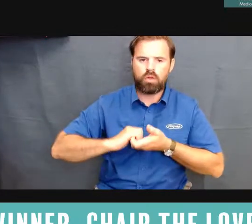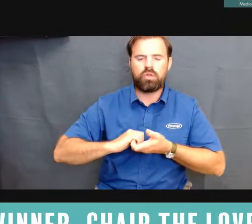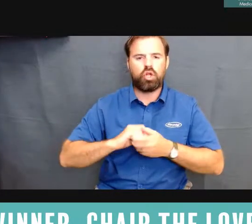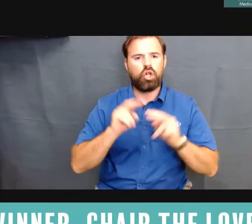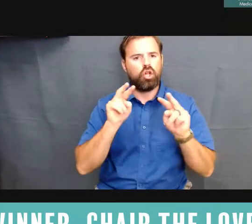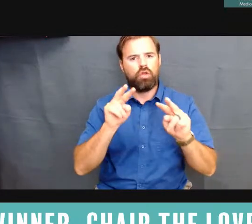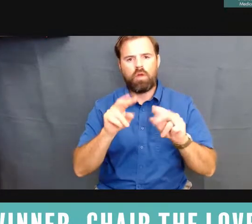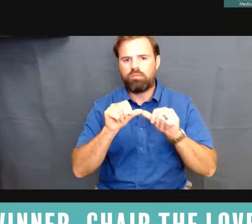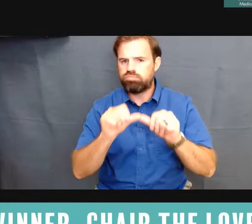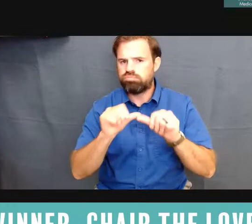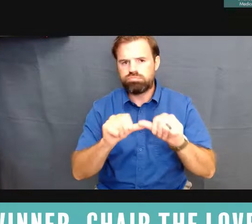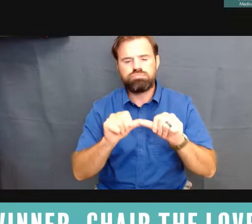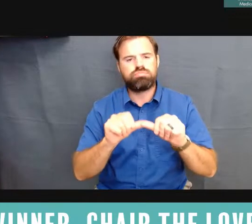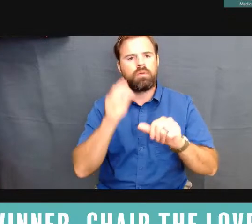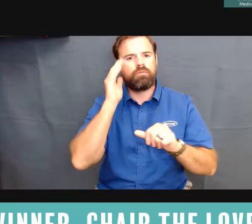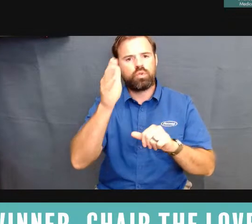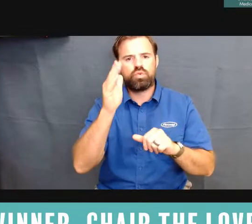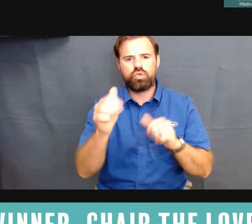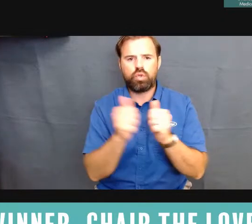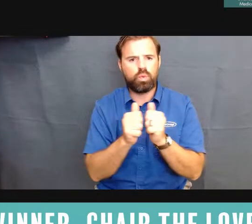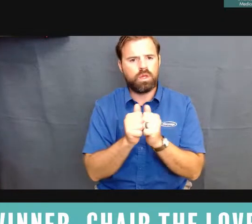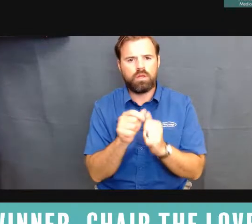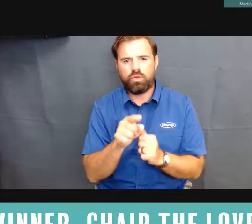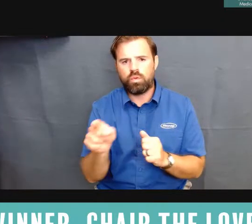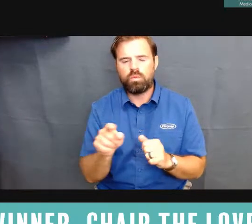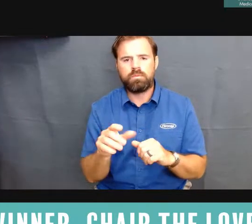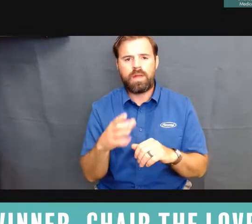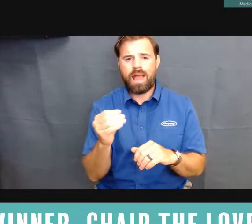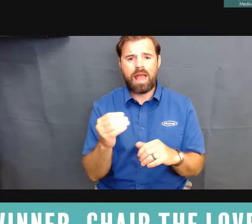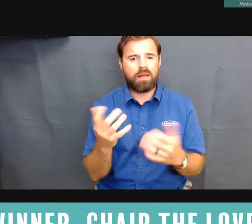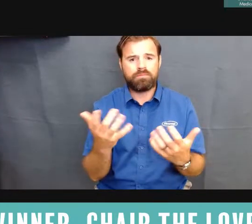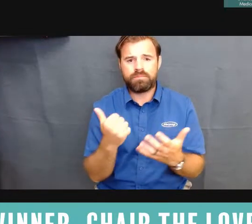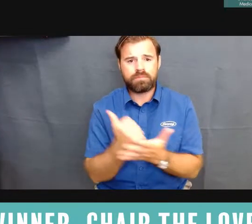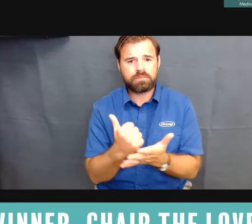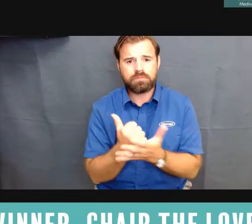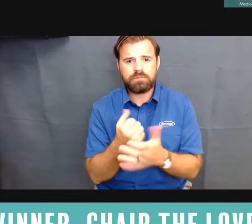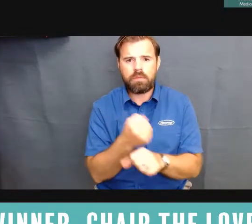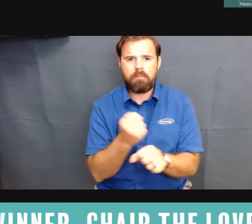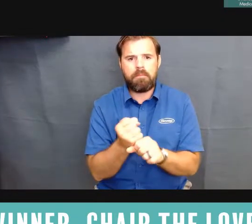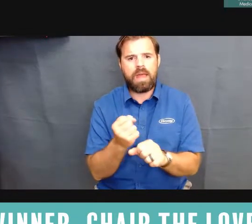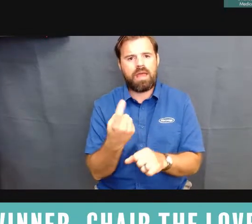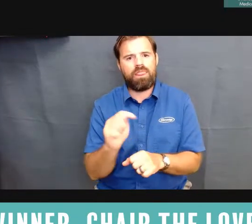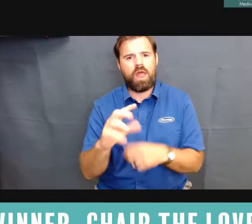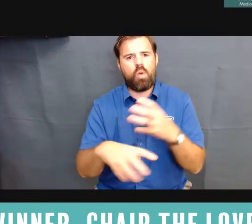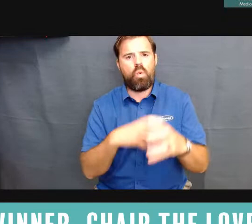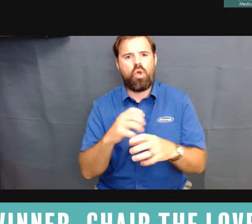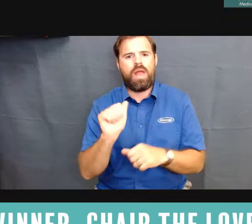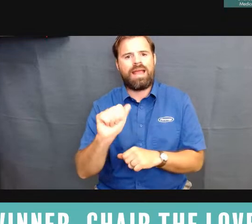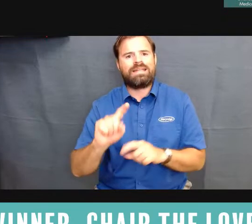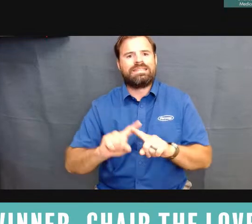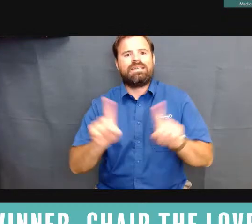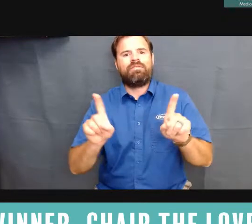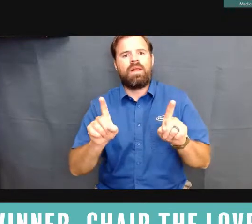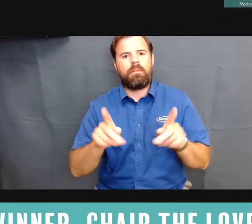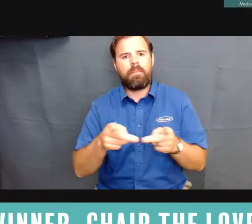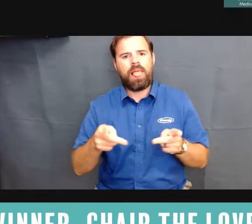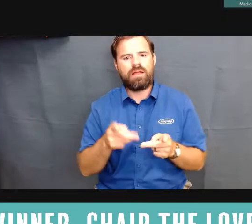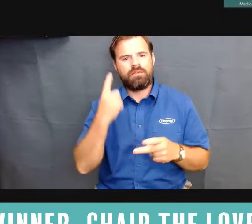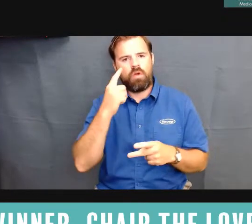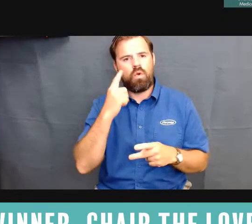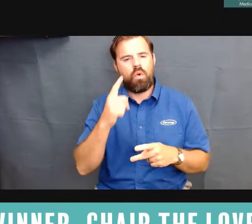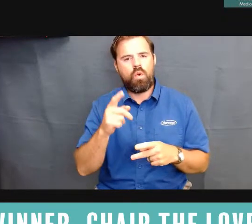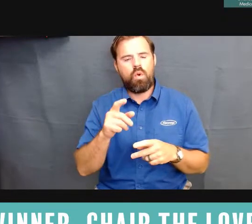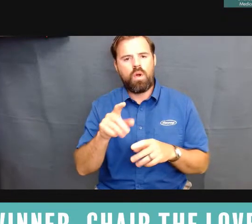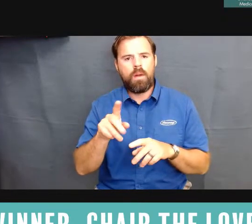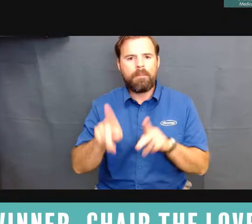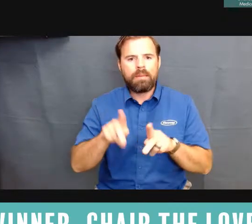We look forward to continuing to partner in the future with you guys and helping make the world a different place in terms of mobility and providing the